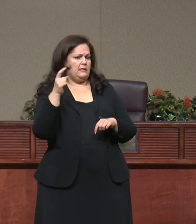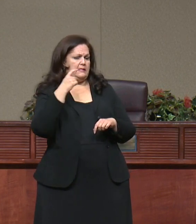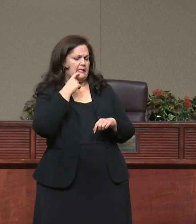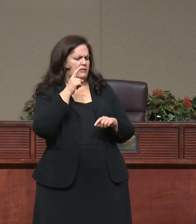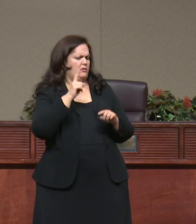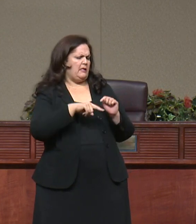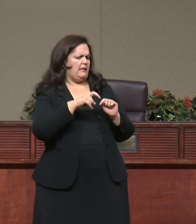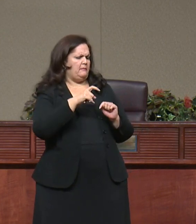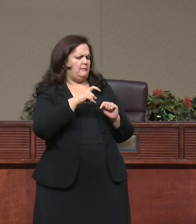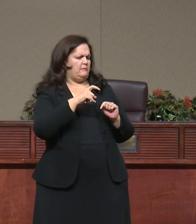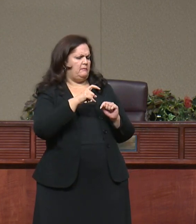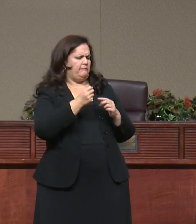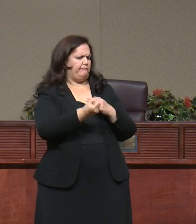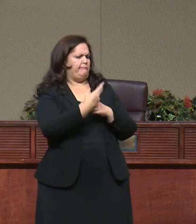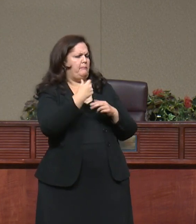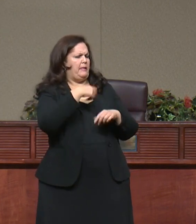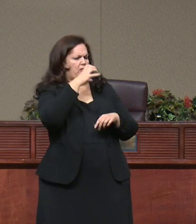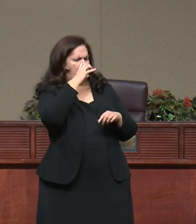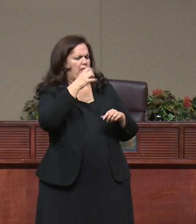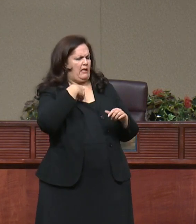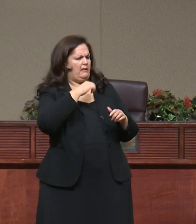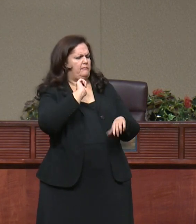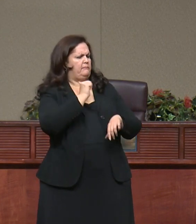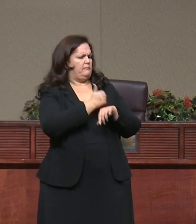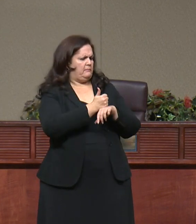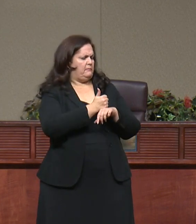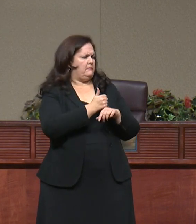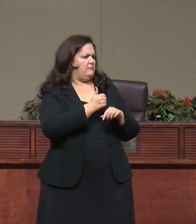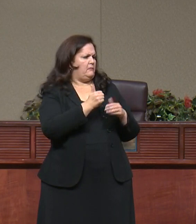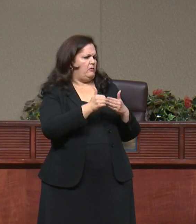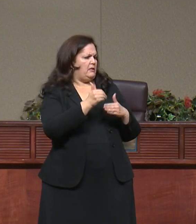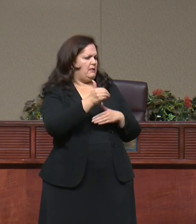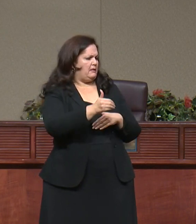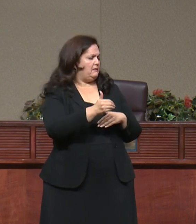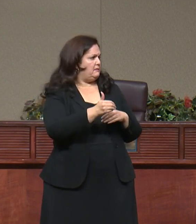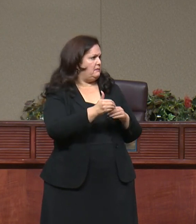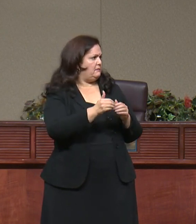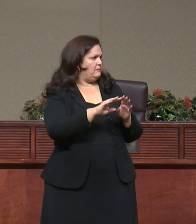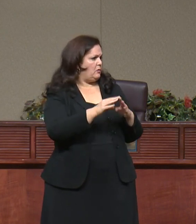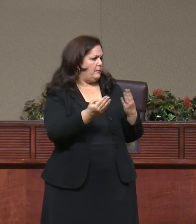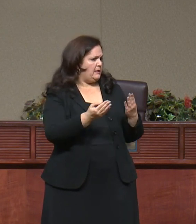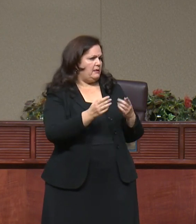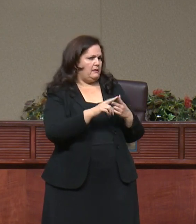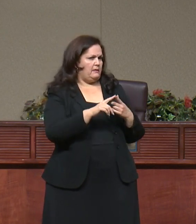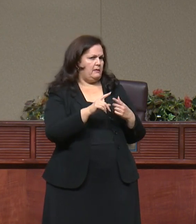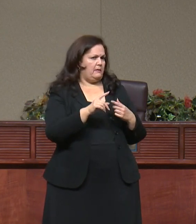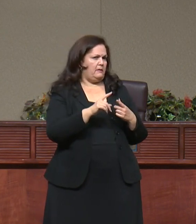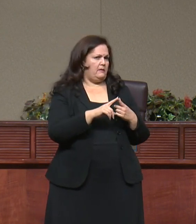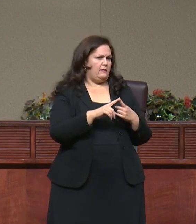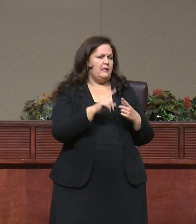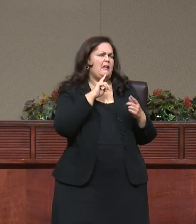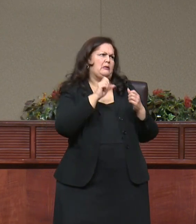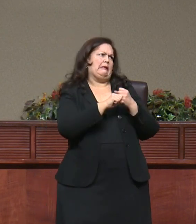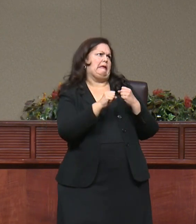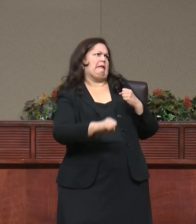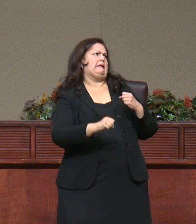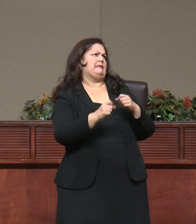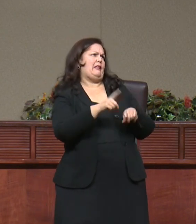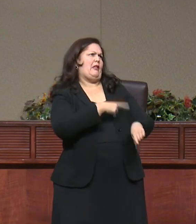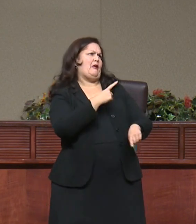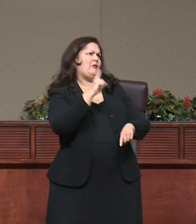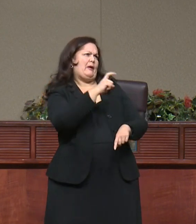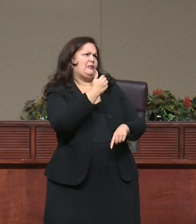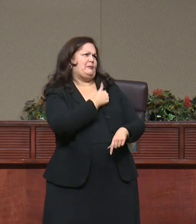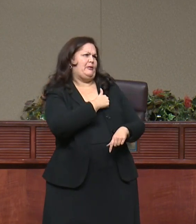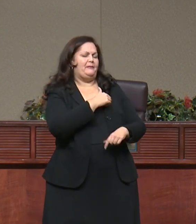you to be in the next phase if we get there? That's a real long question, I know.